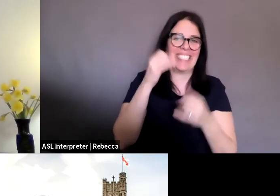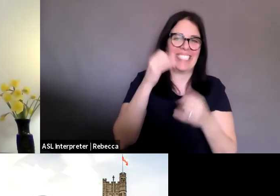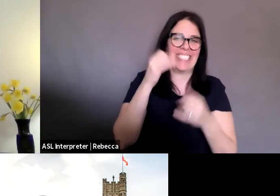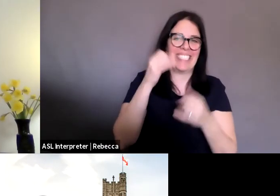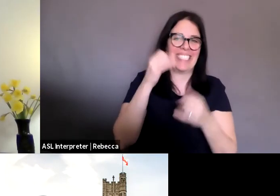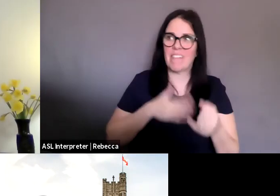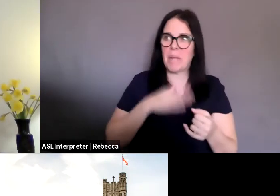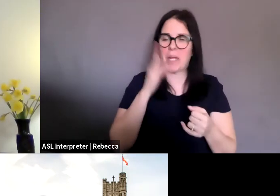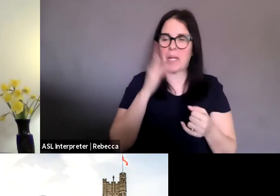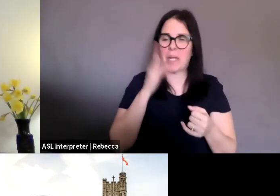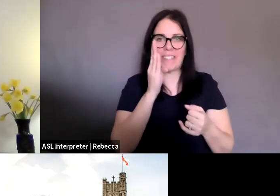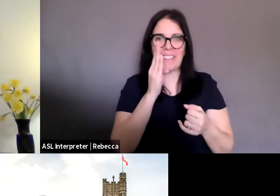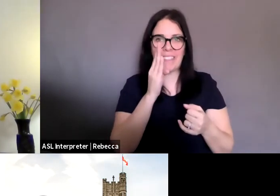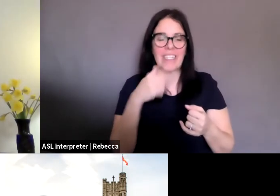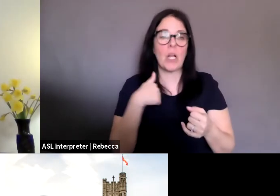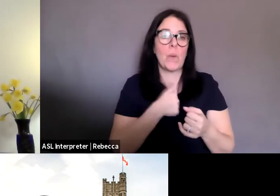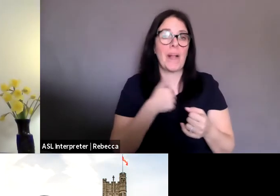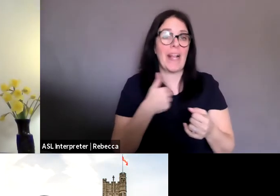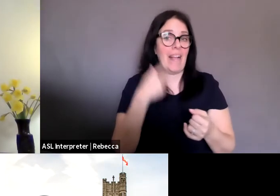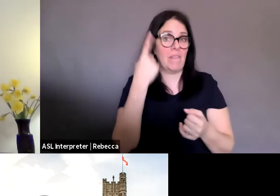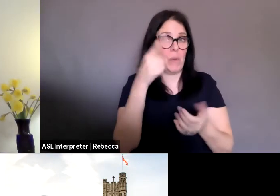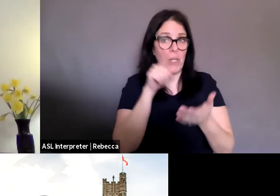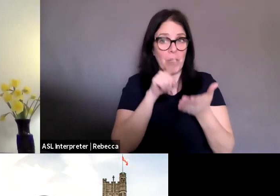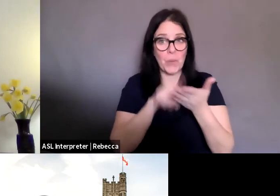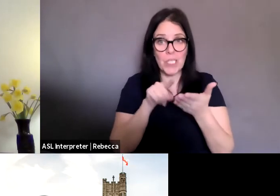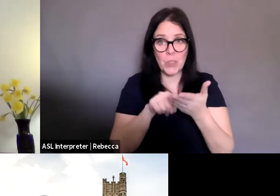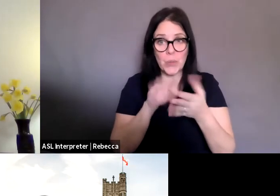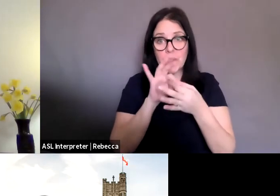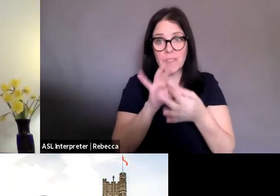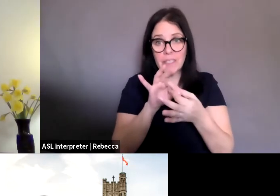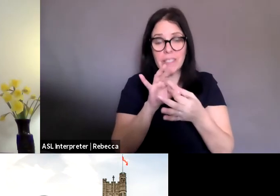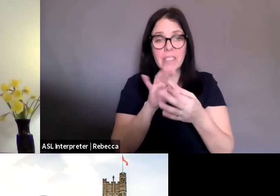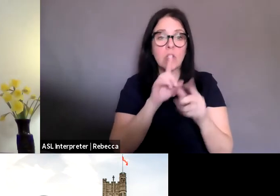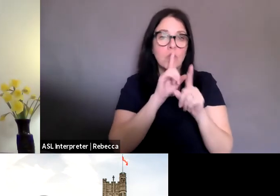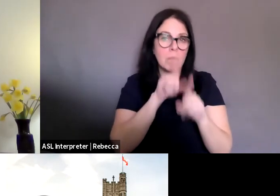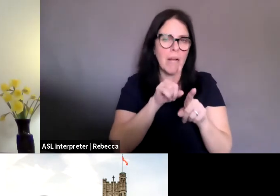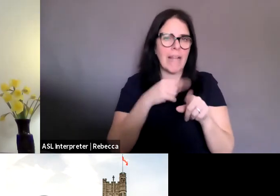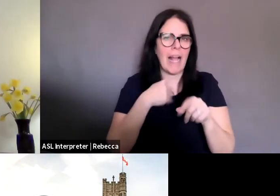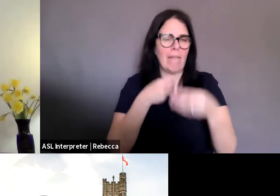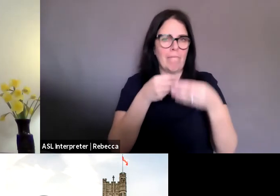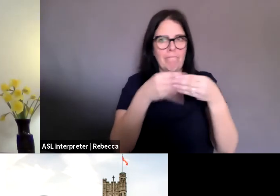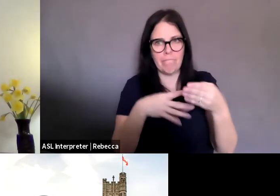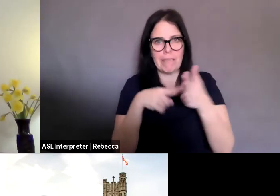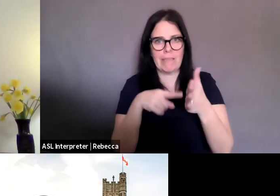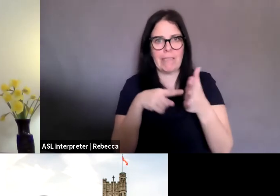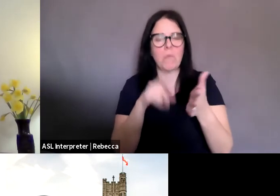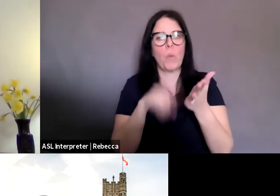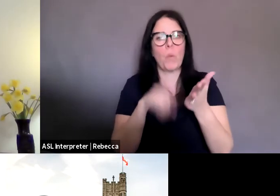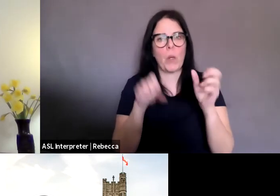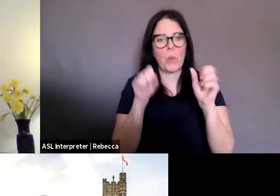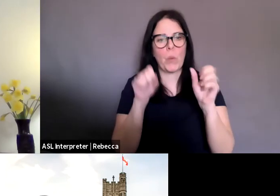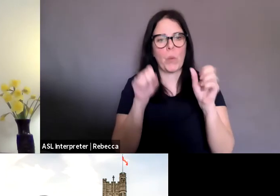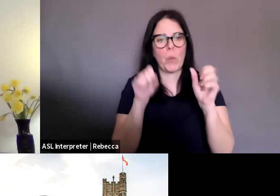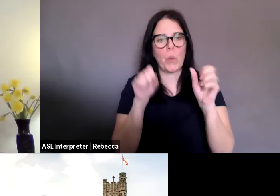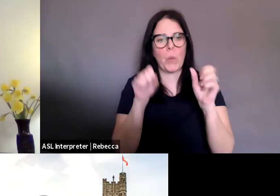have one resource on responding with a lot of different examples for what you can look at